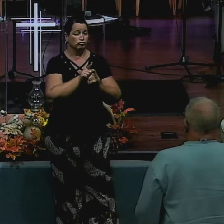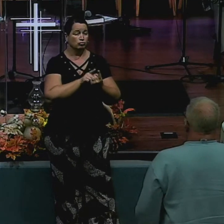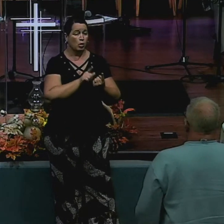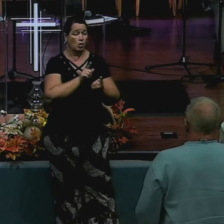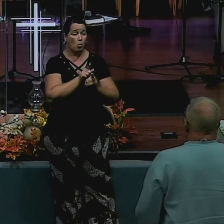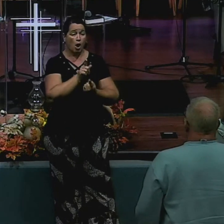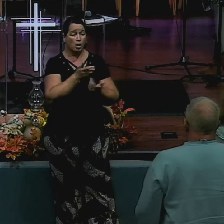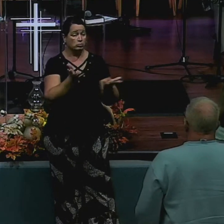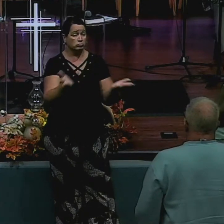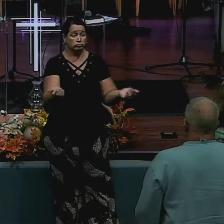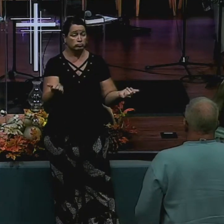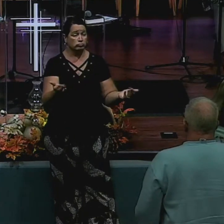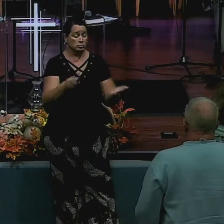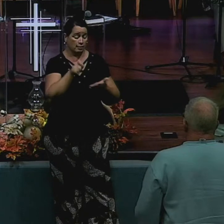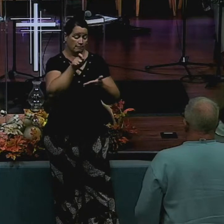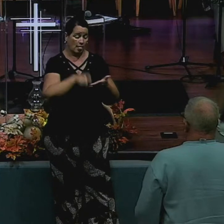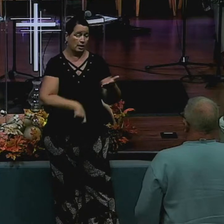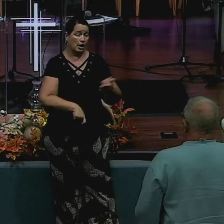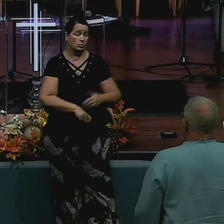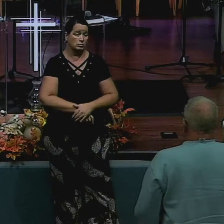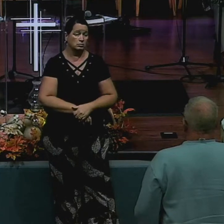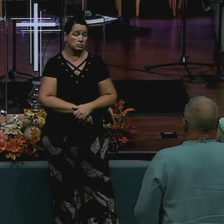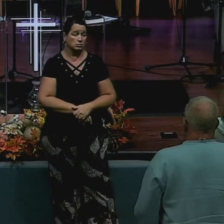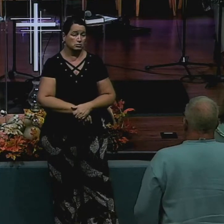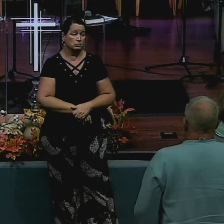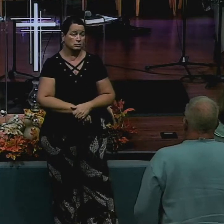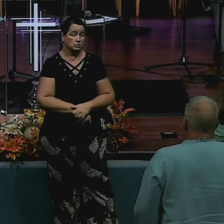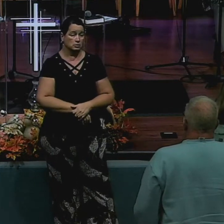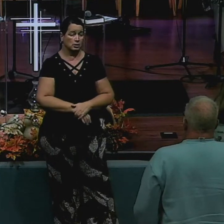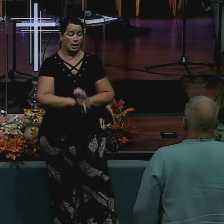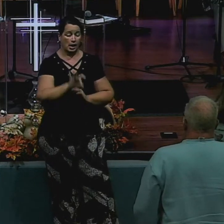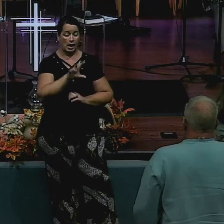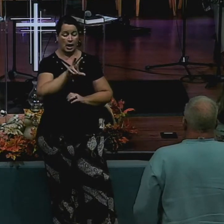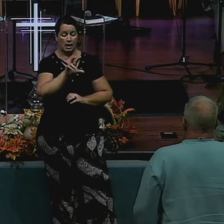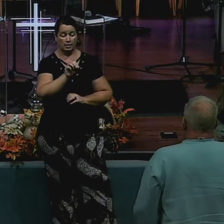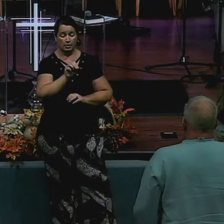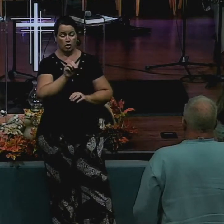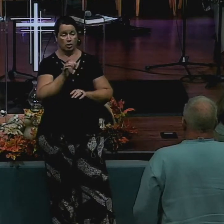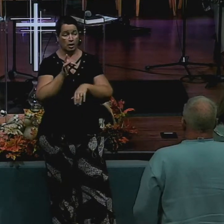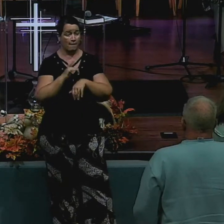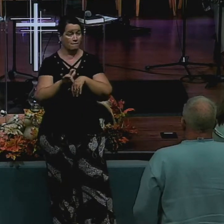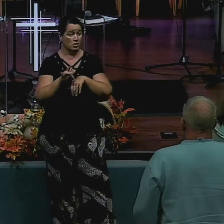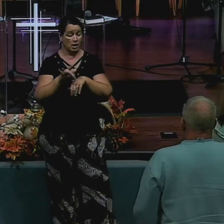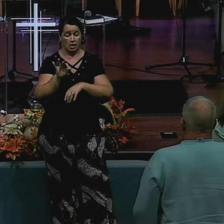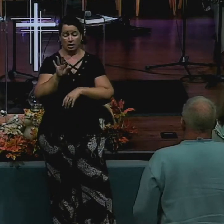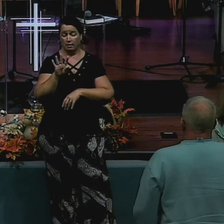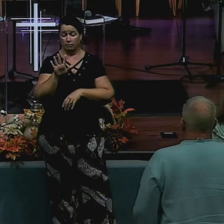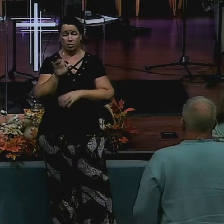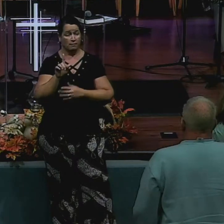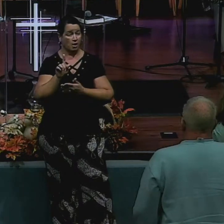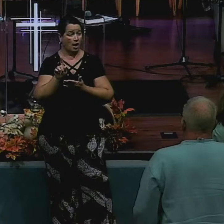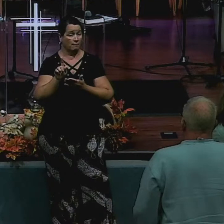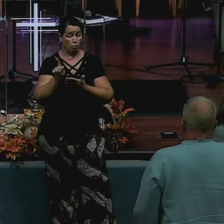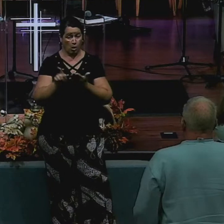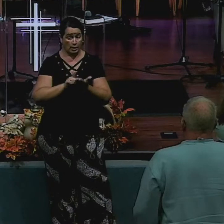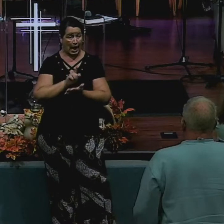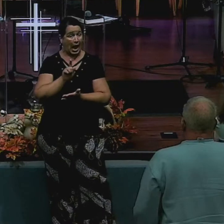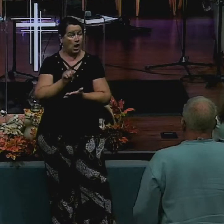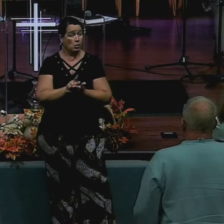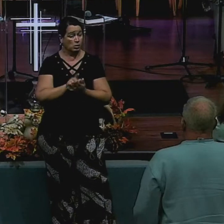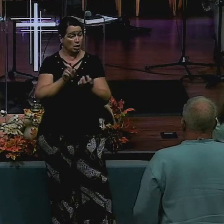hour, here's under the new format, preaching at 8:30, I'm free at 9:45. I just spent an hour with a couple. The